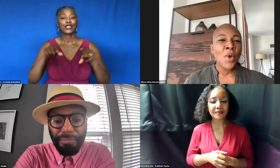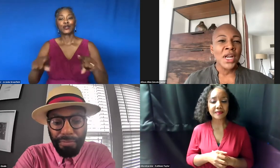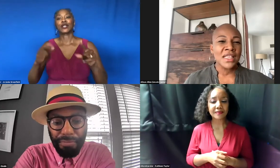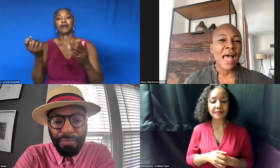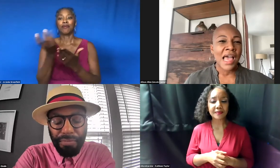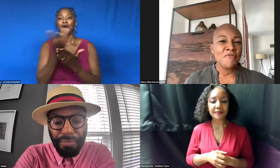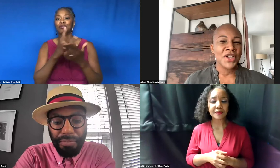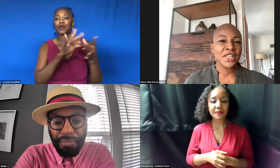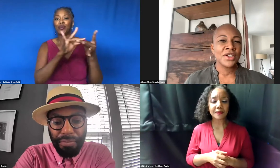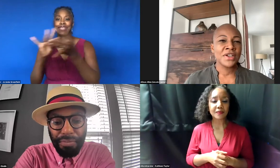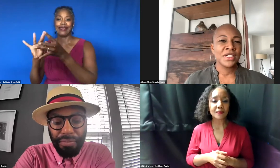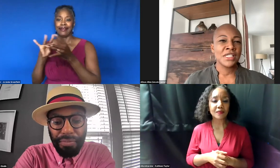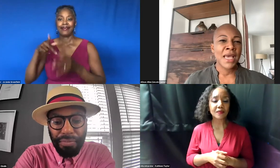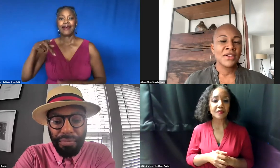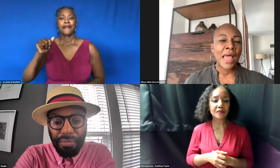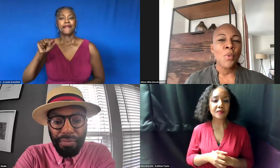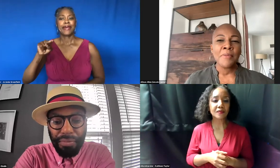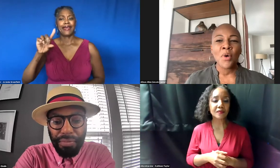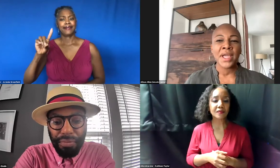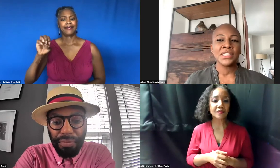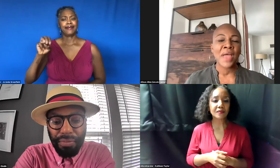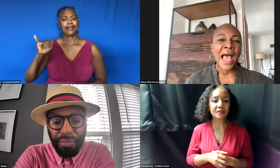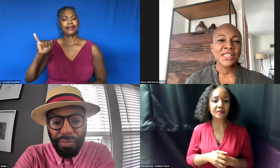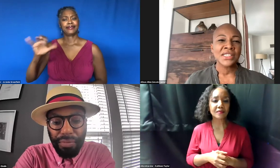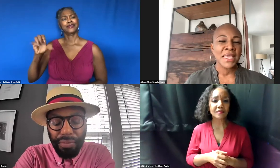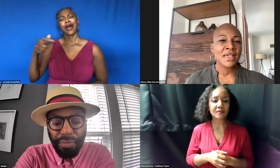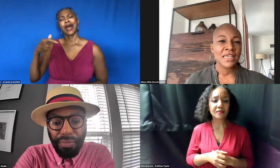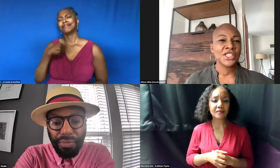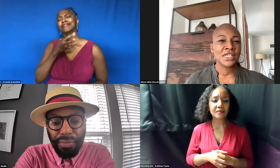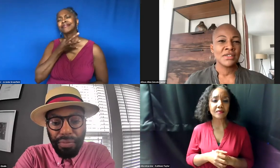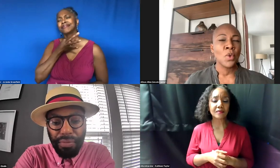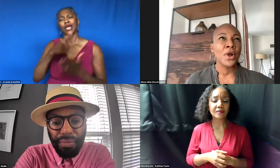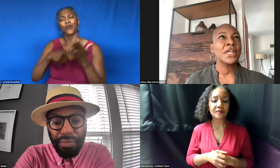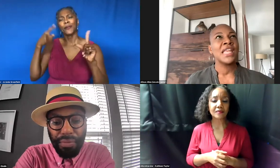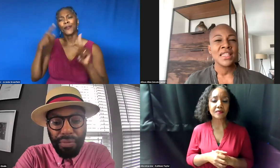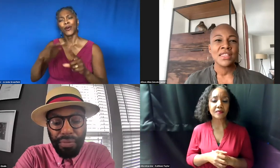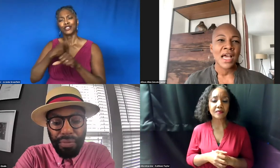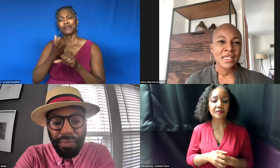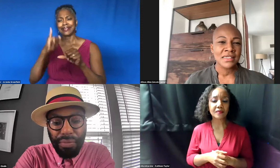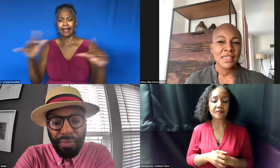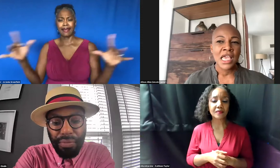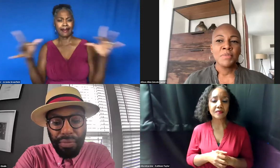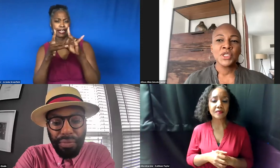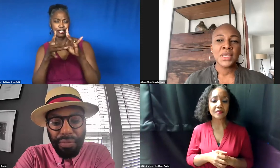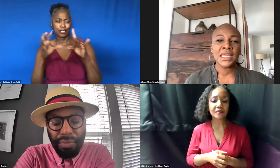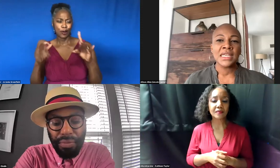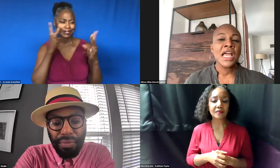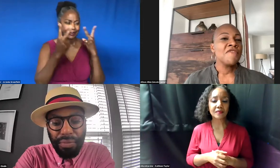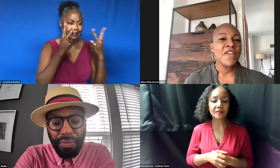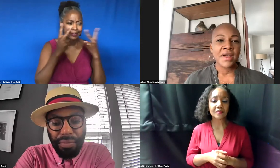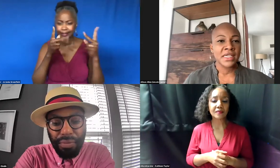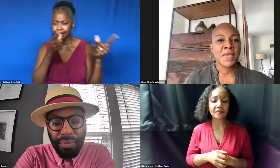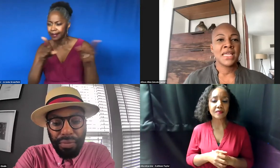You know, one of the things I'm very curious about, at what point did you actually make a connection or connect the dots